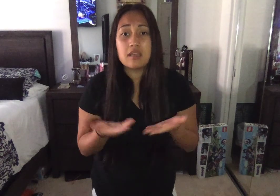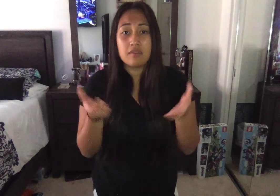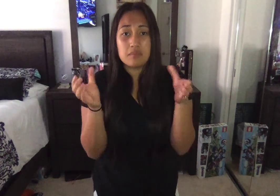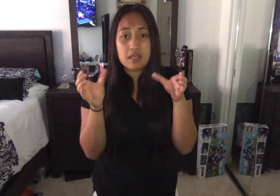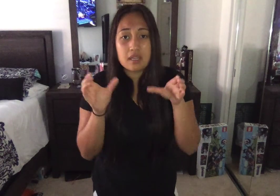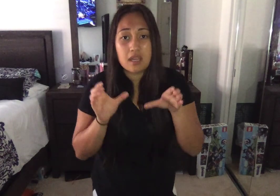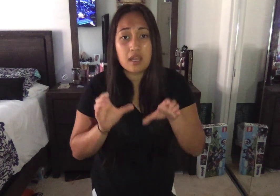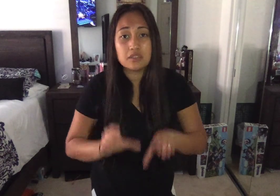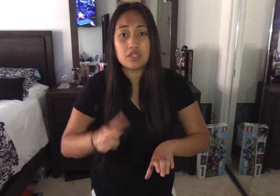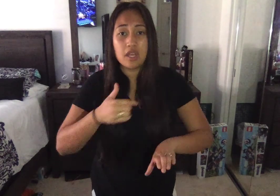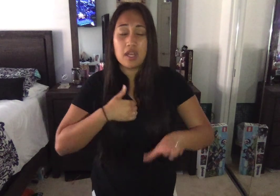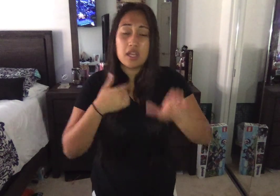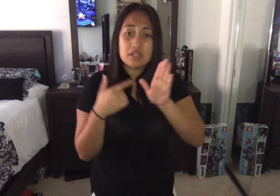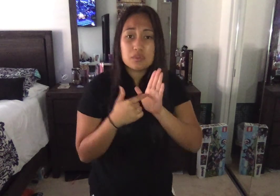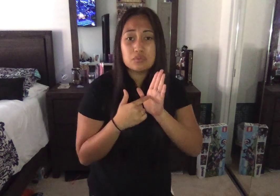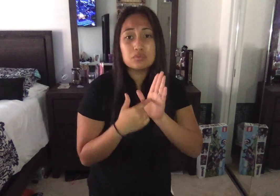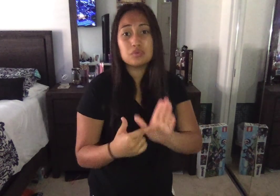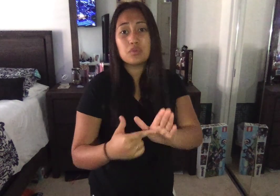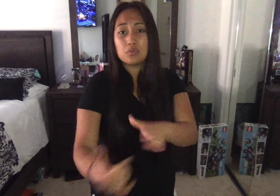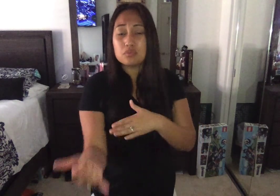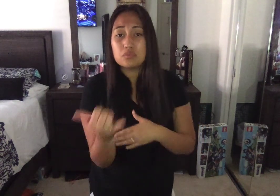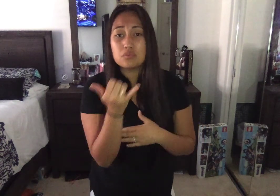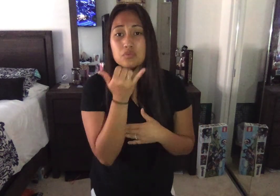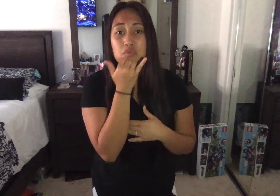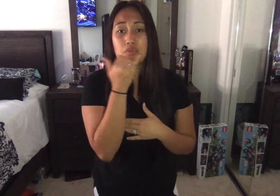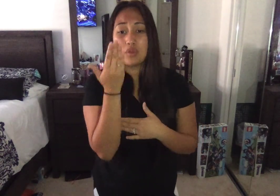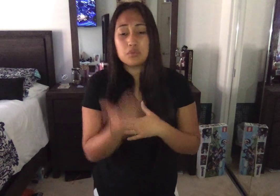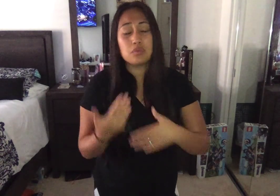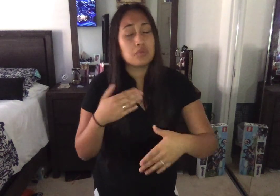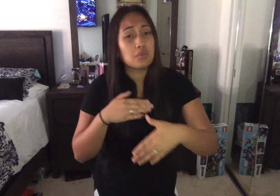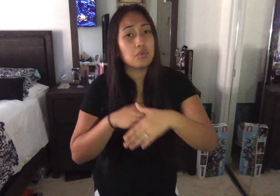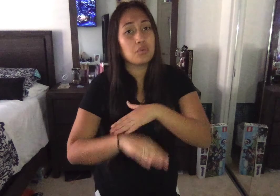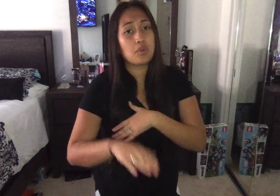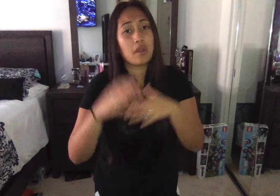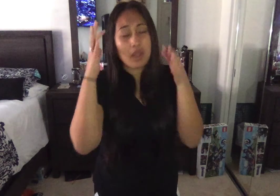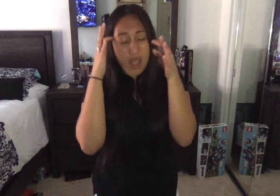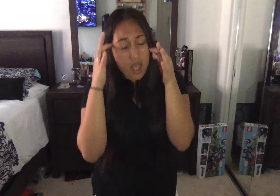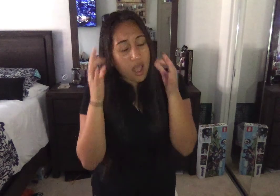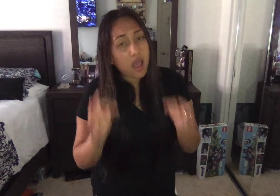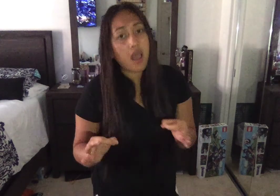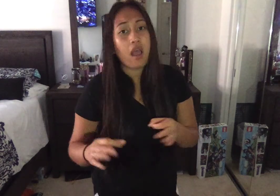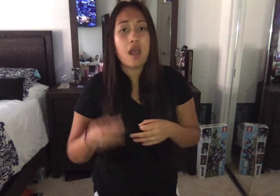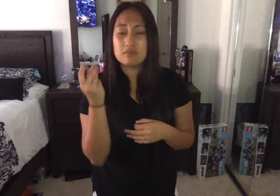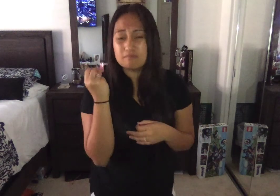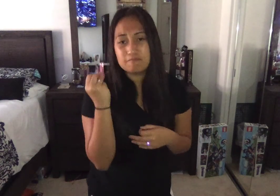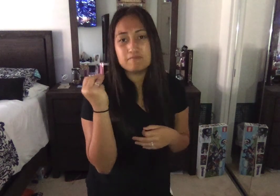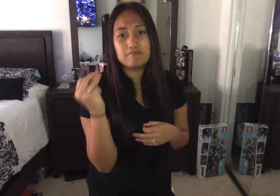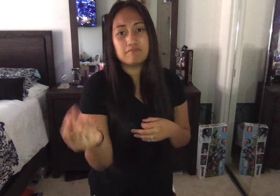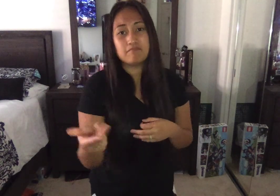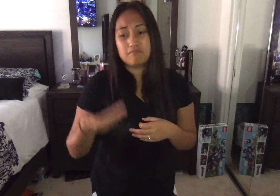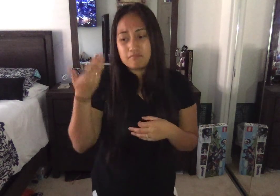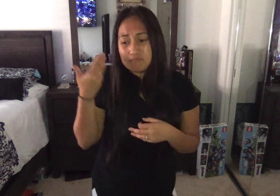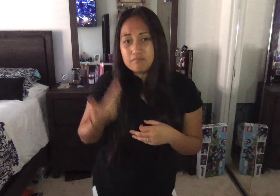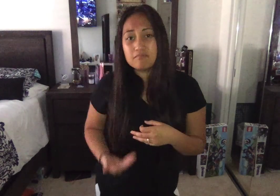prove this all wrong You walked in, you were so quick to judge Honey, he's